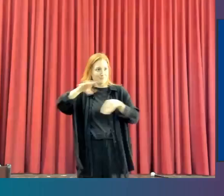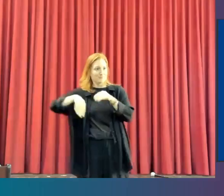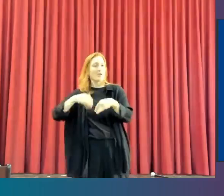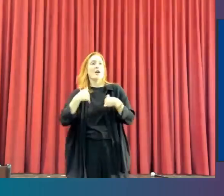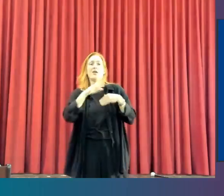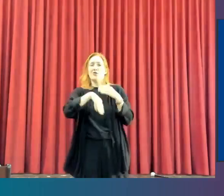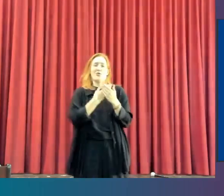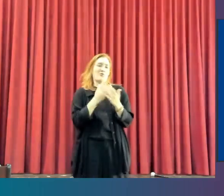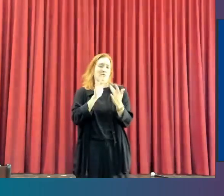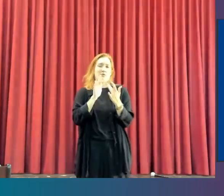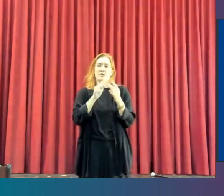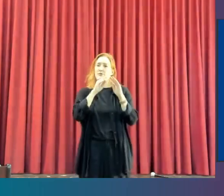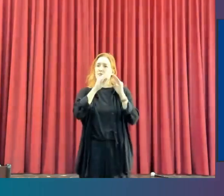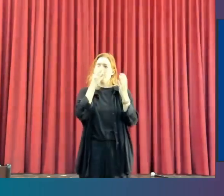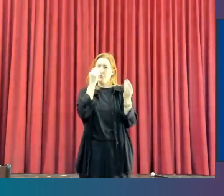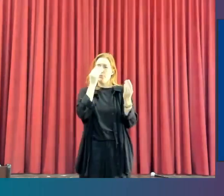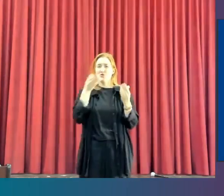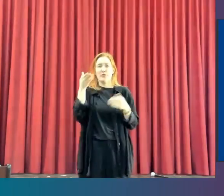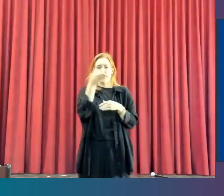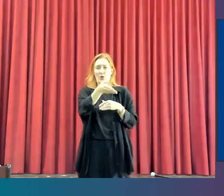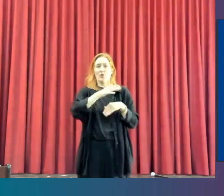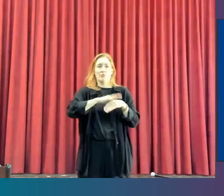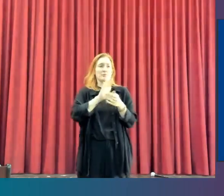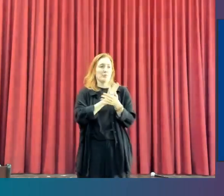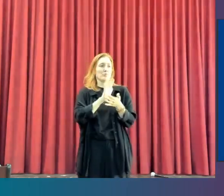contact information.